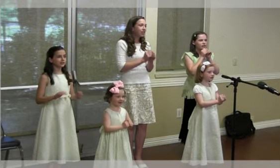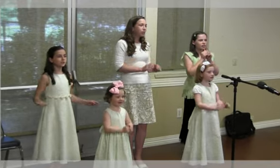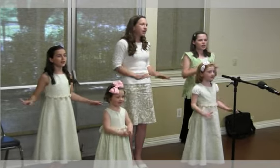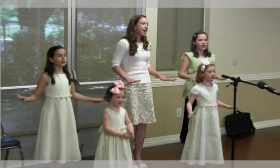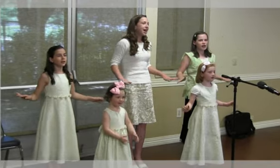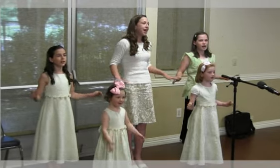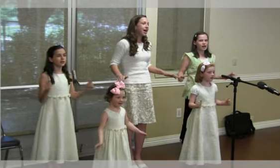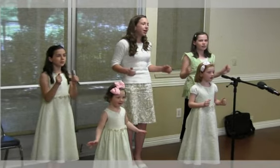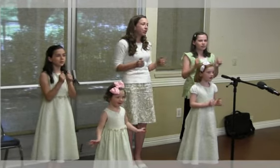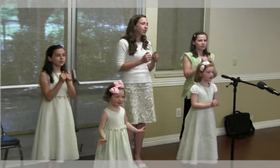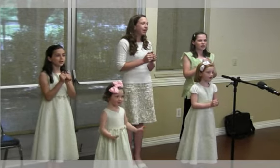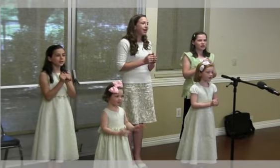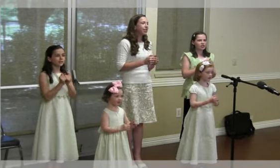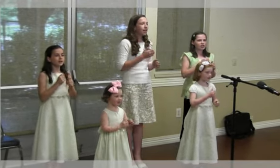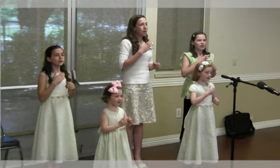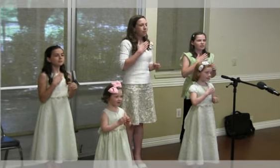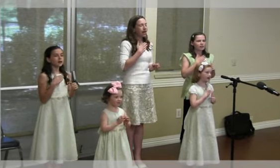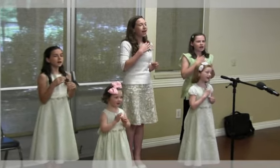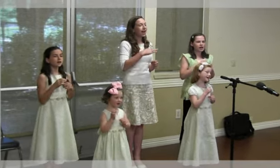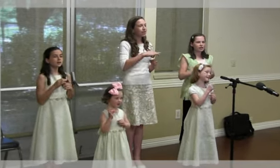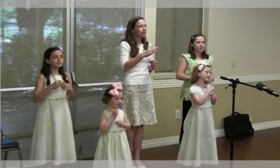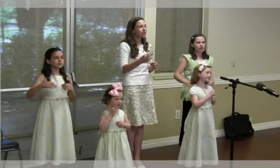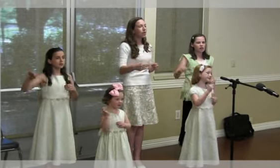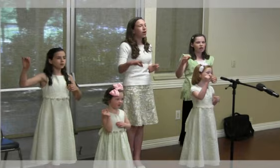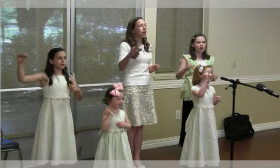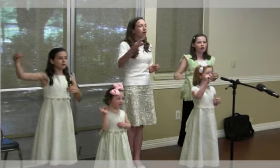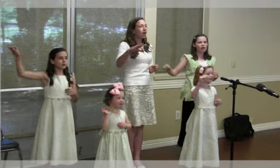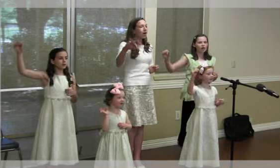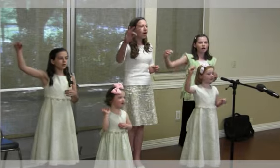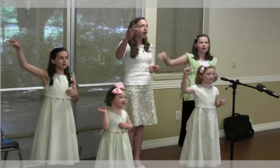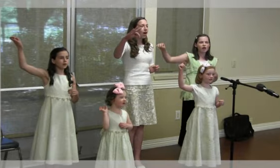Is Well with My Soul